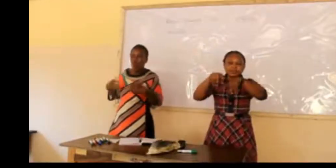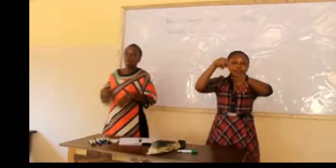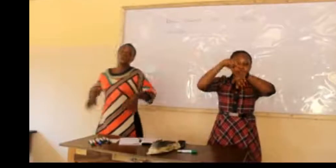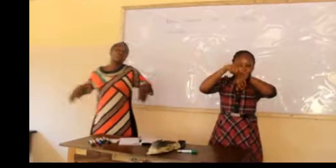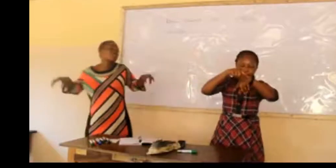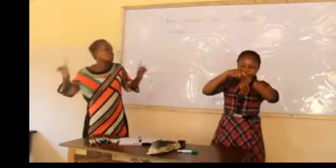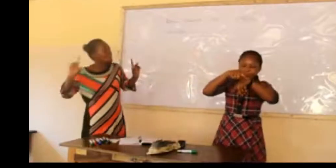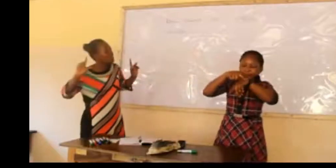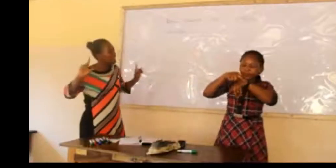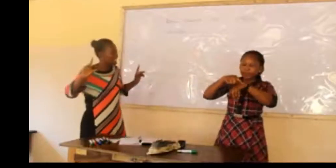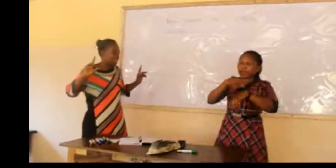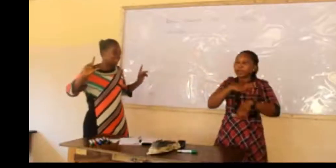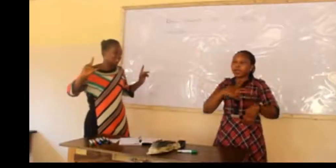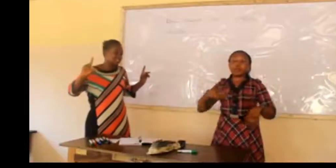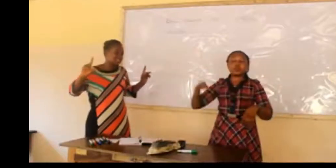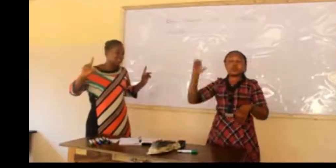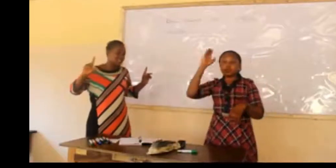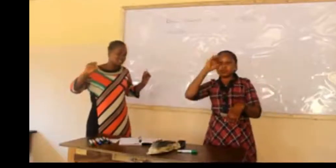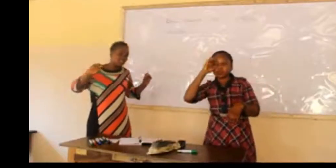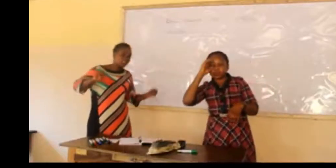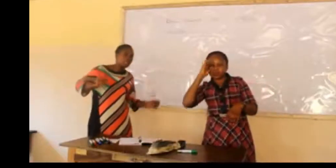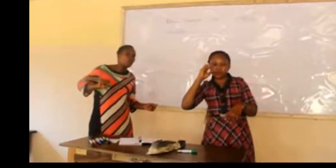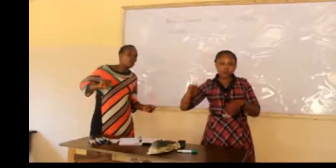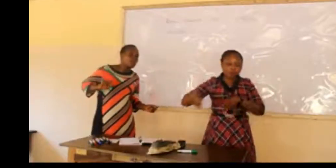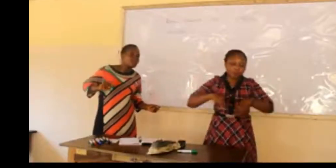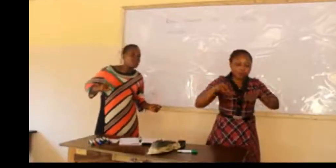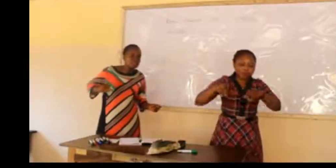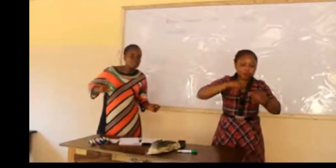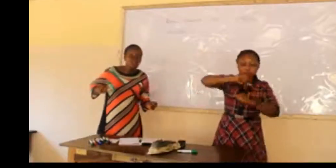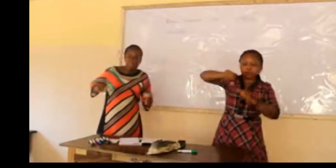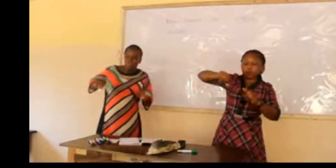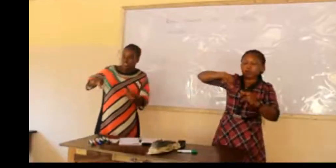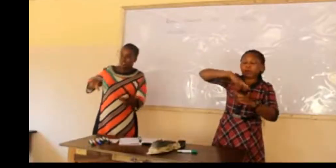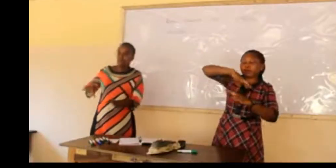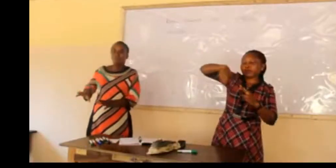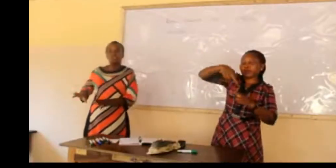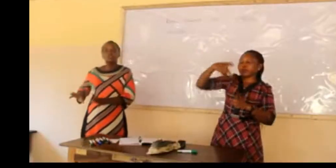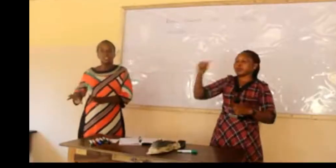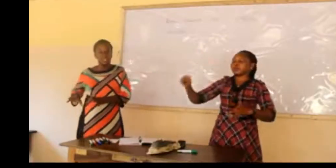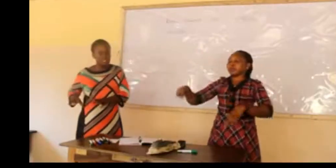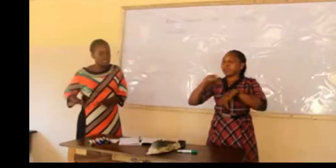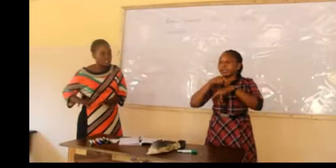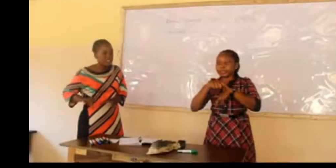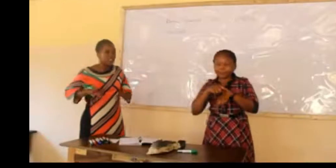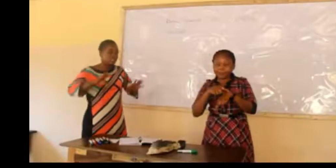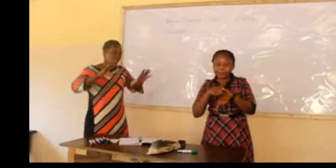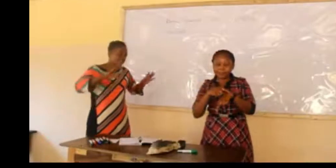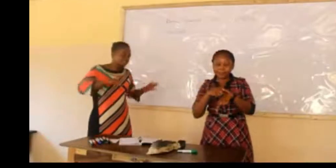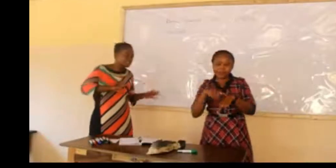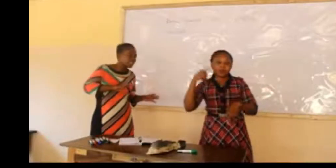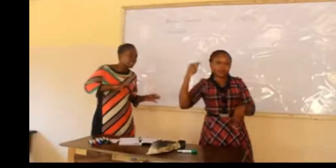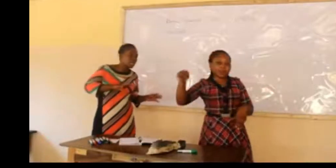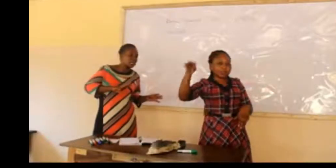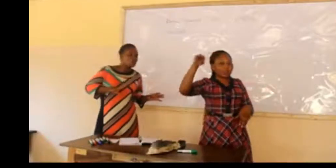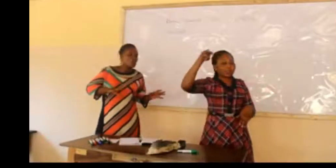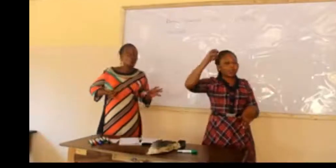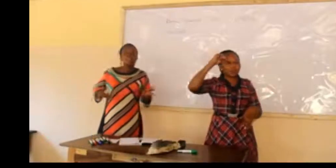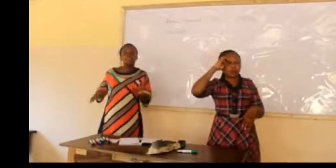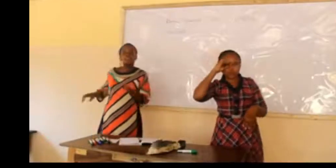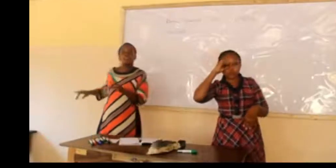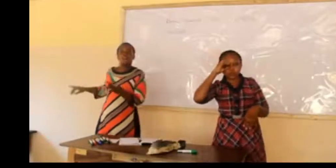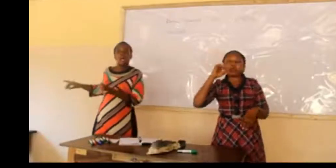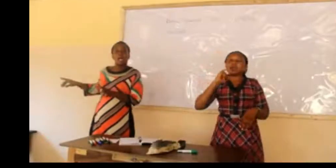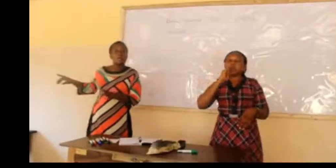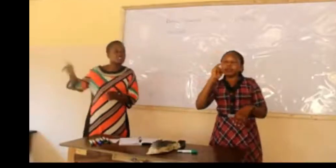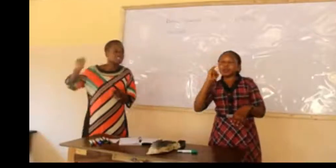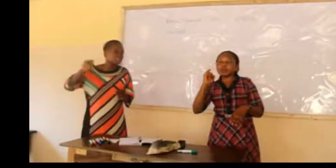the moon moving around the earth. In other words, the moon is a satellite